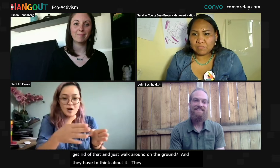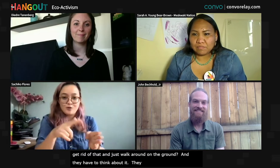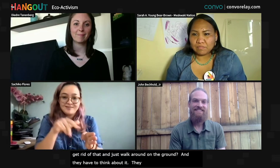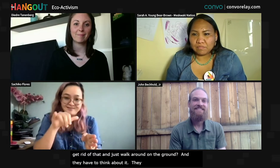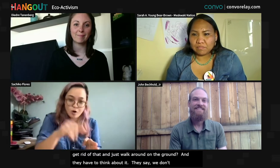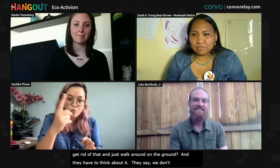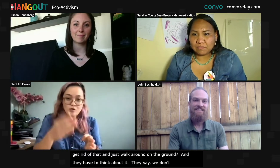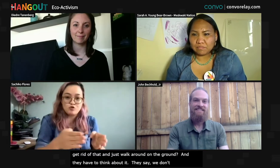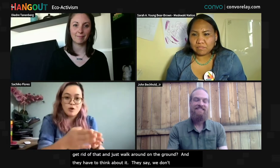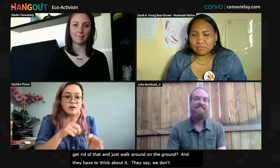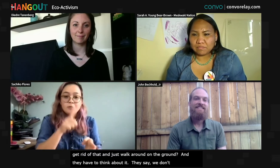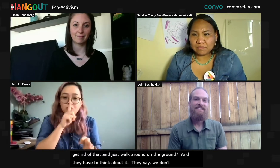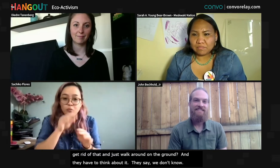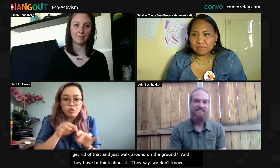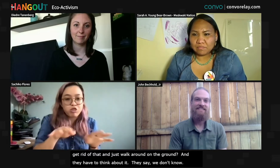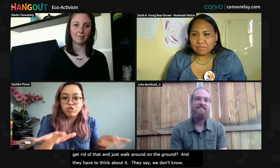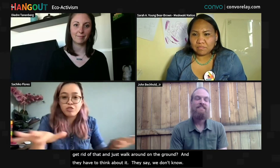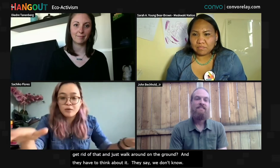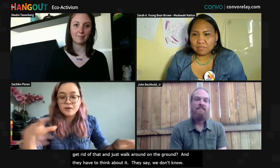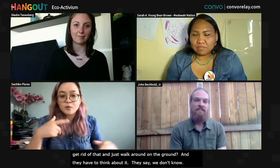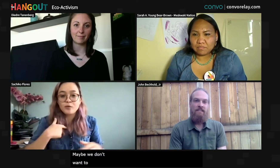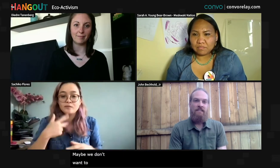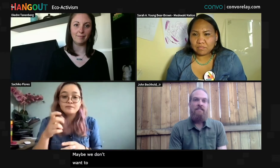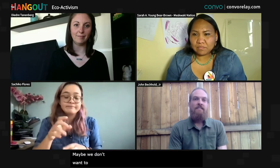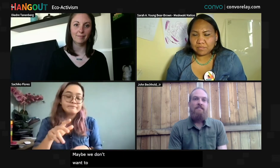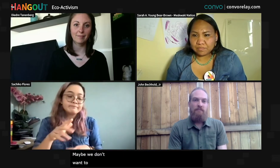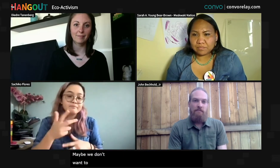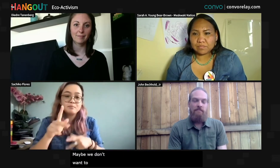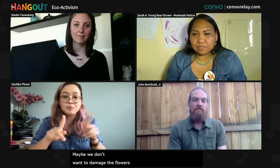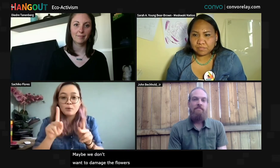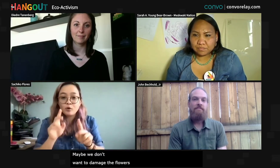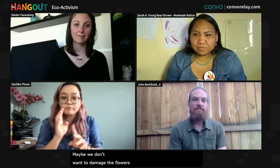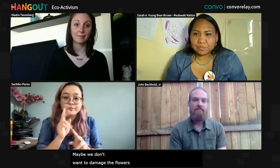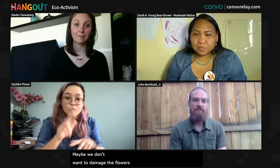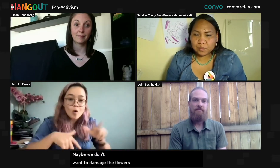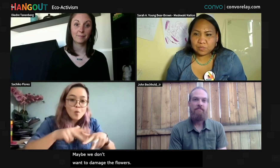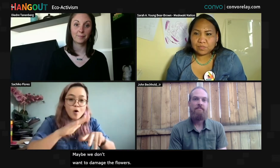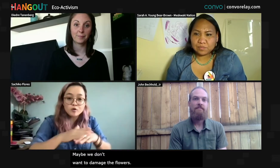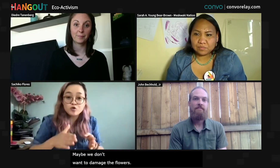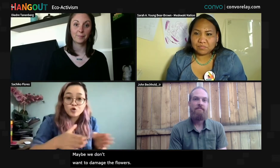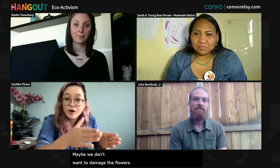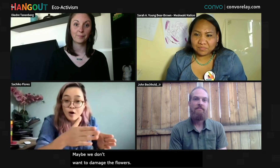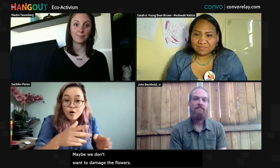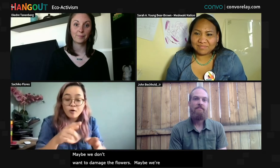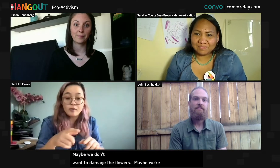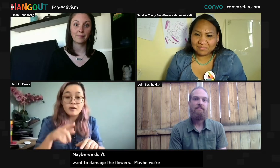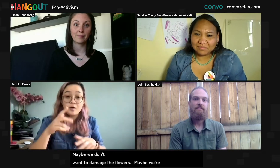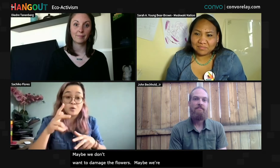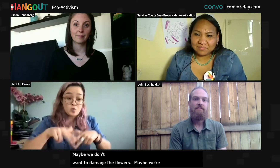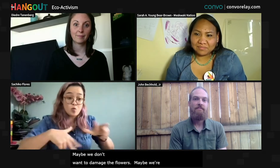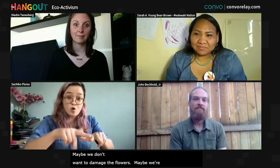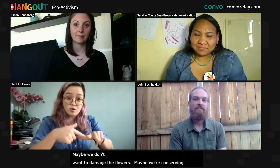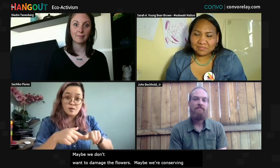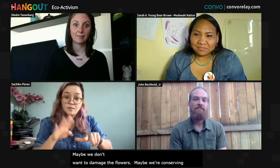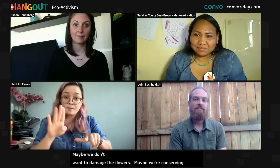And I say, that's right. And it's important that you think we have this one trail so we don't walk all over the other grounds. And people are walking on the trail,